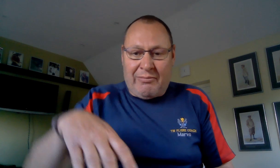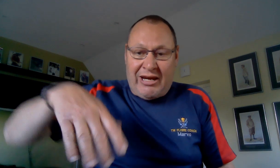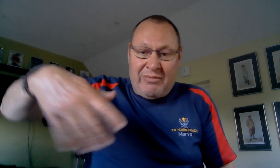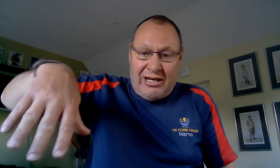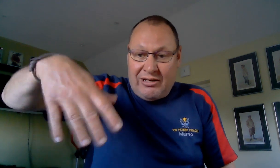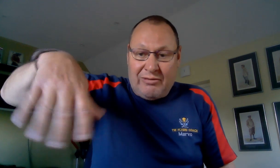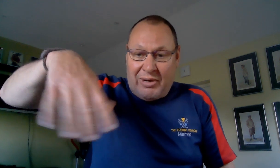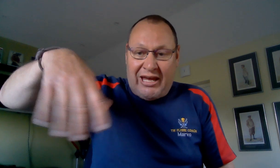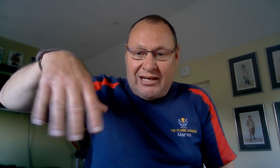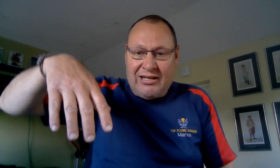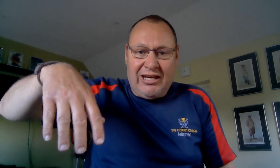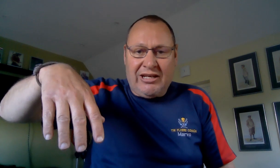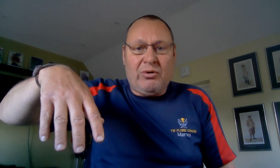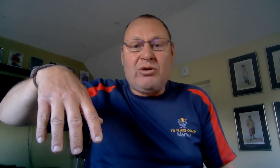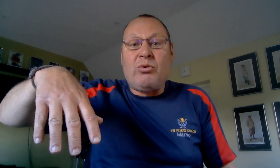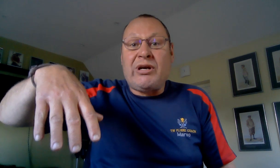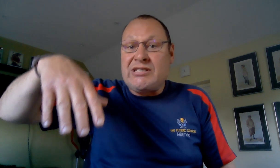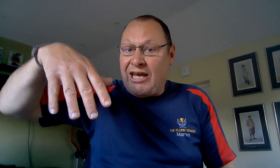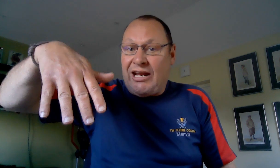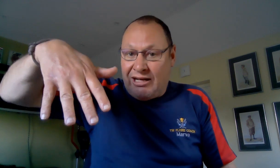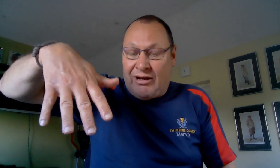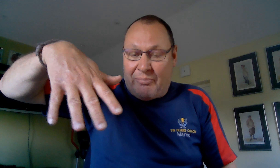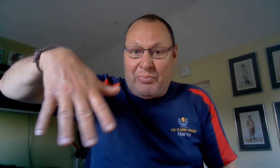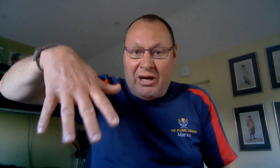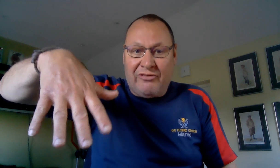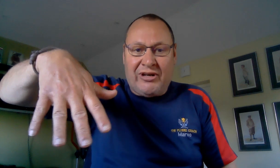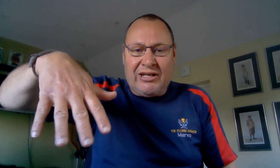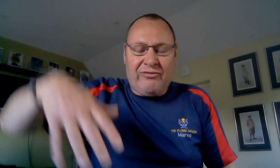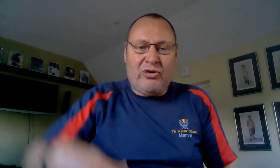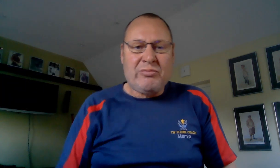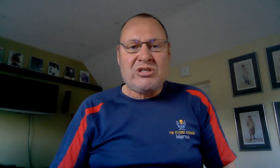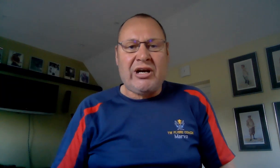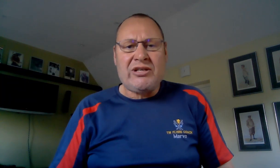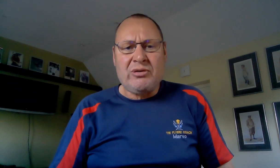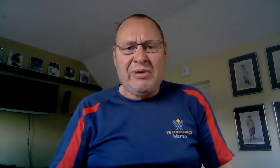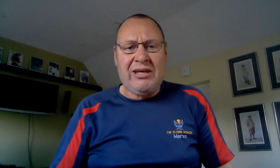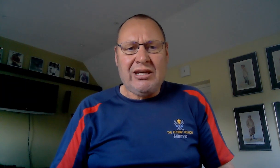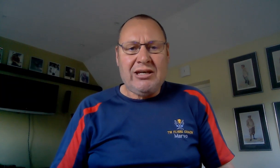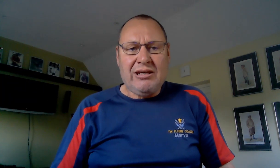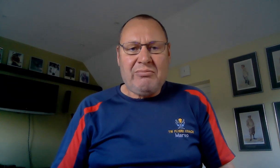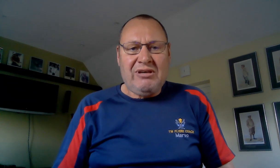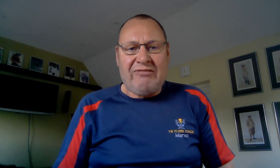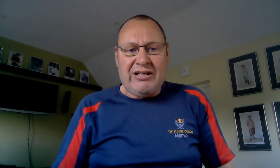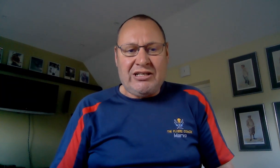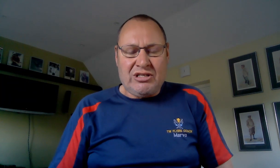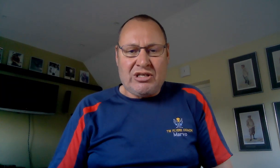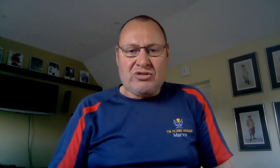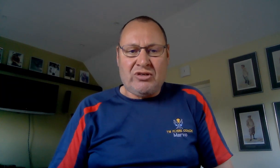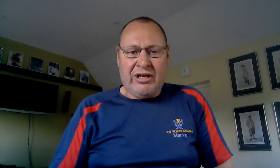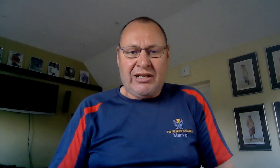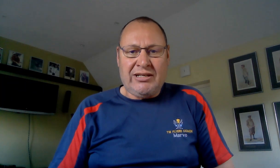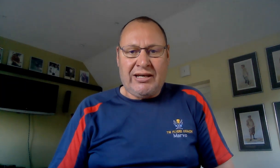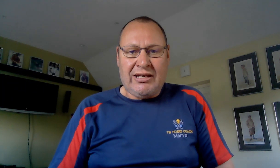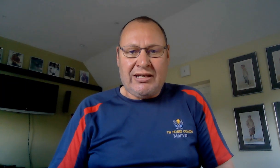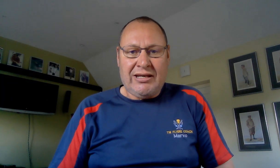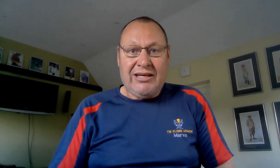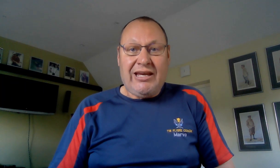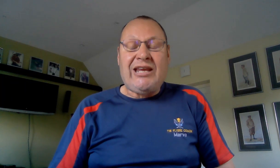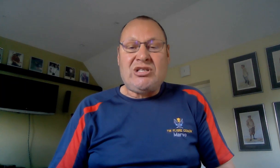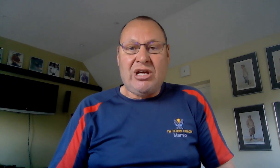may mean pain, and you won't always get, you know, a perfectly formed sign. So be ready to just try and